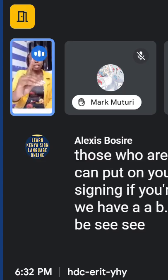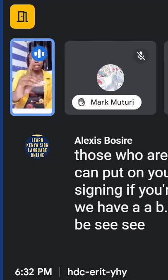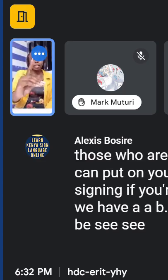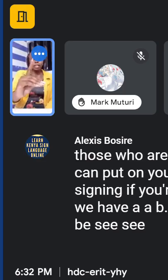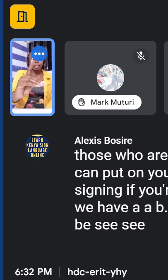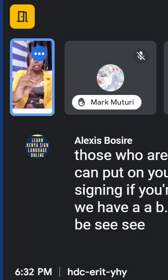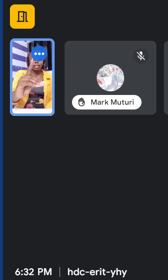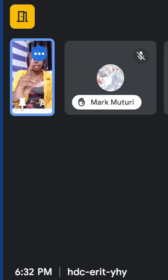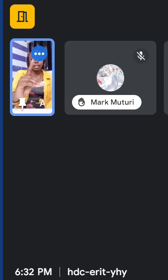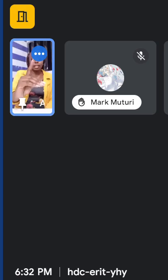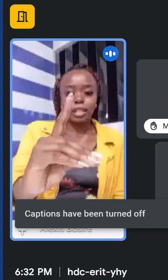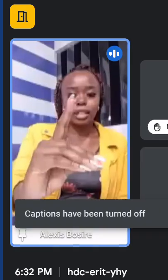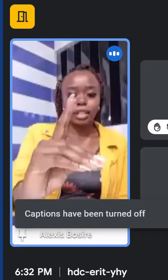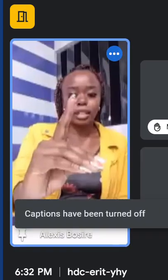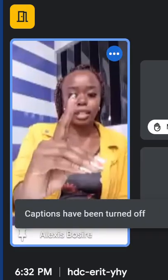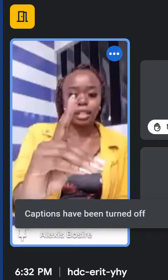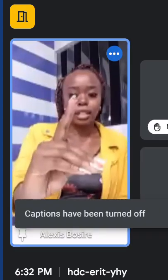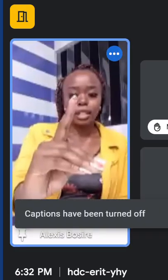D,